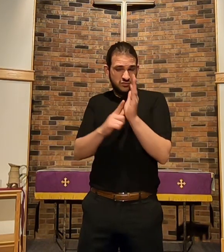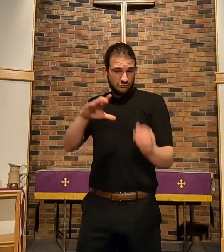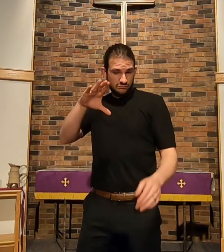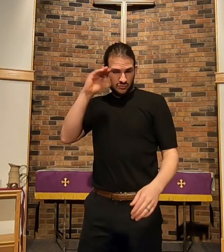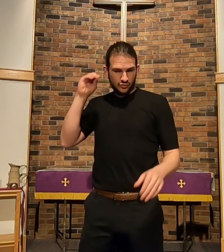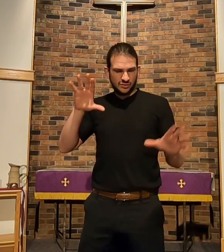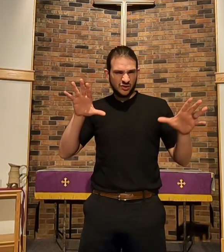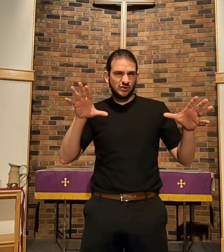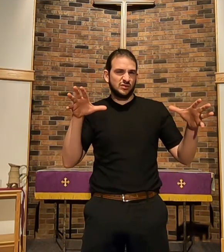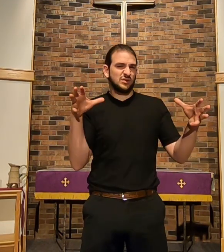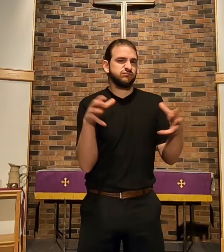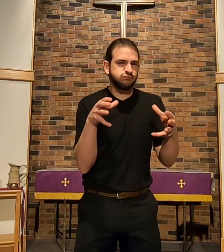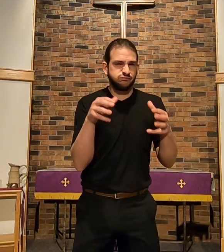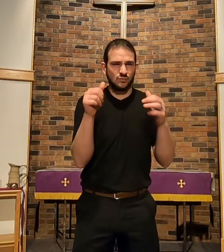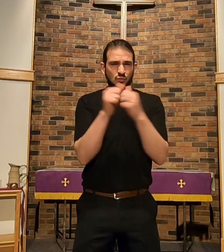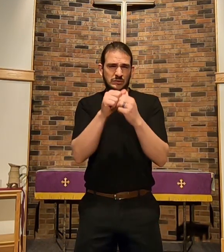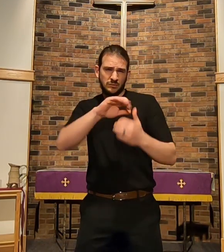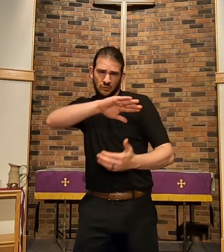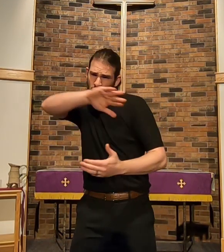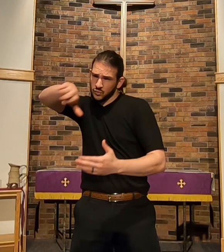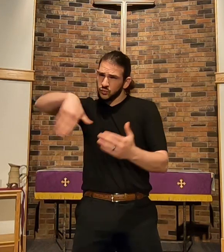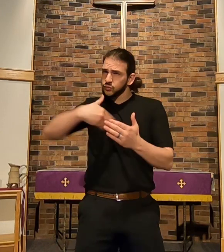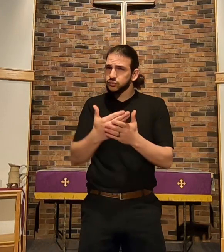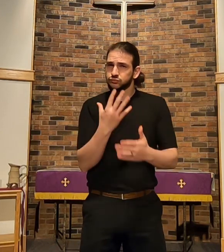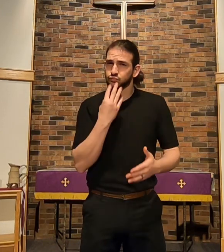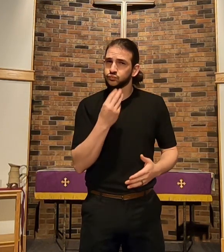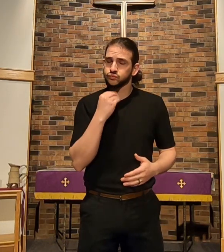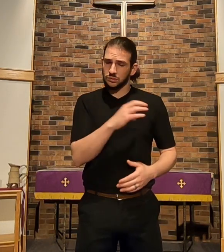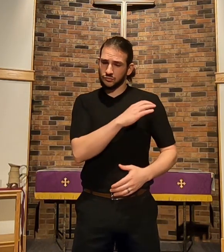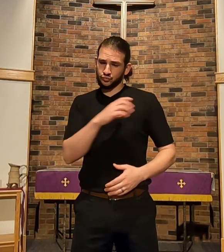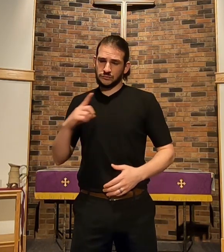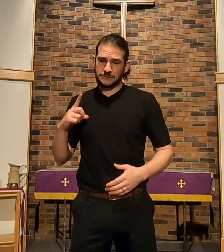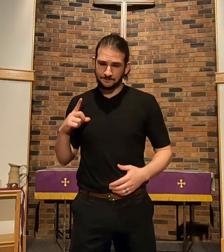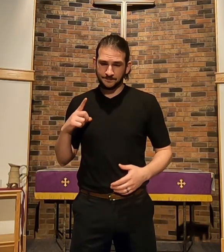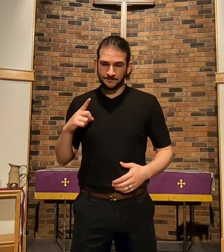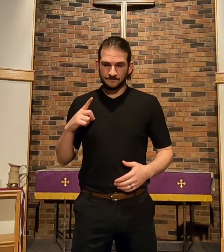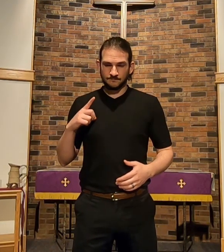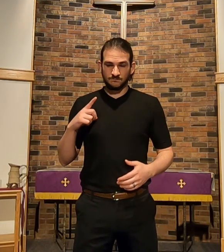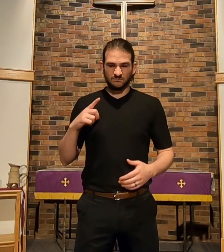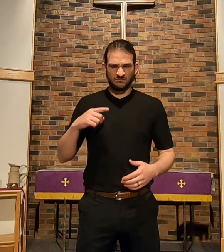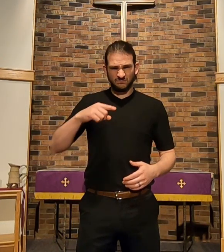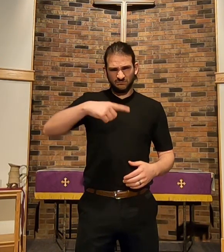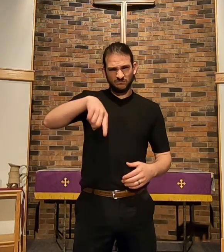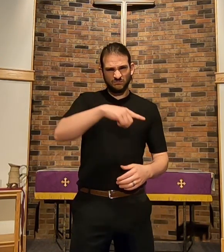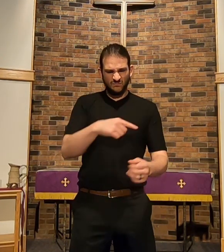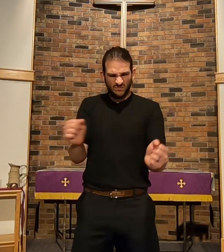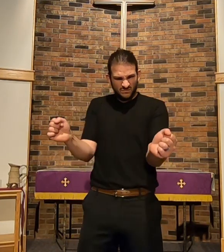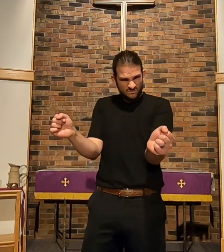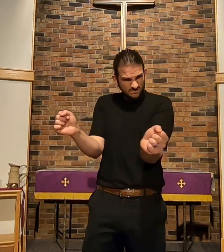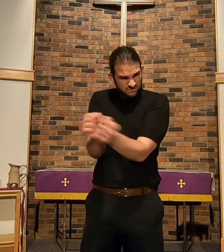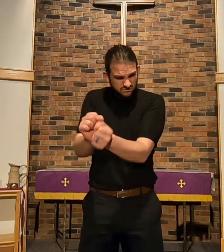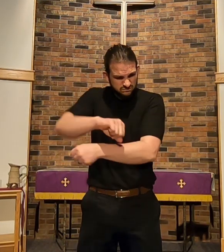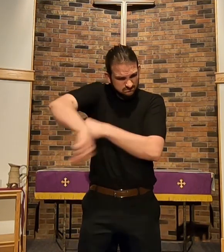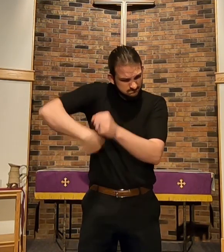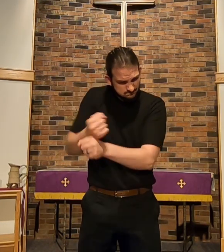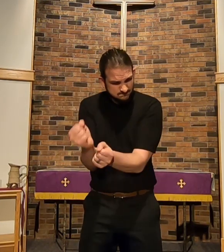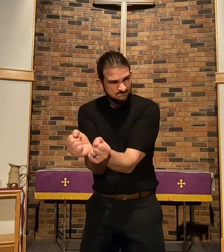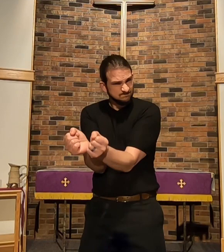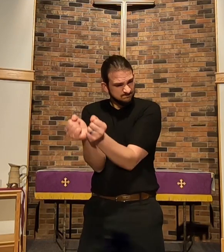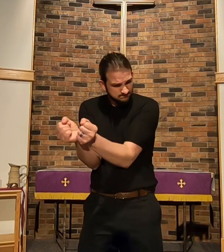of the law of Moses met together with the whole Jewish council. They tied up Jesus and led